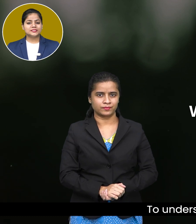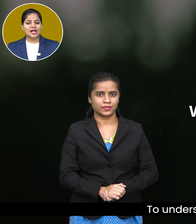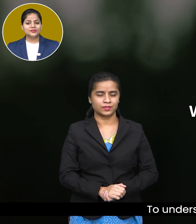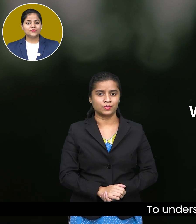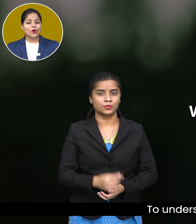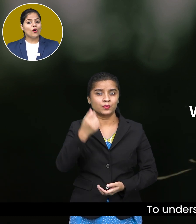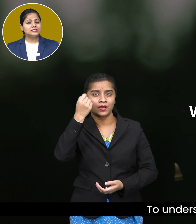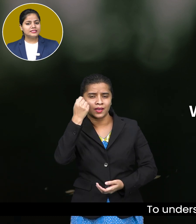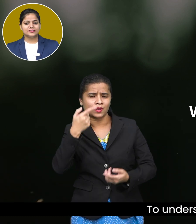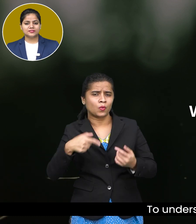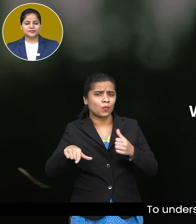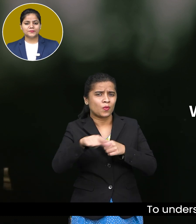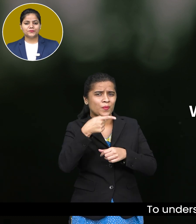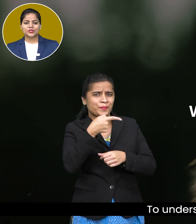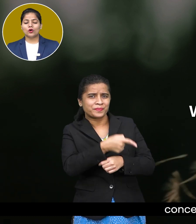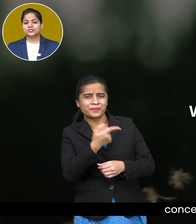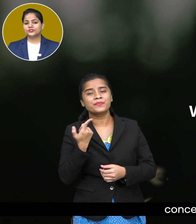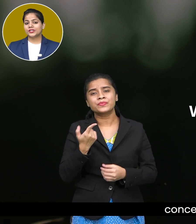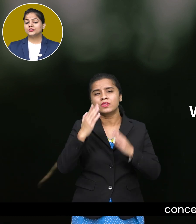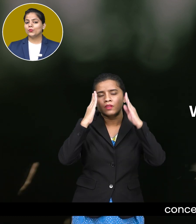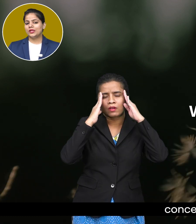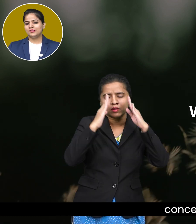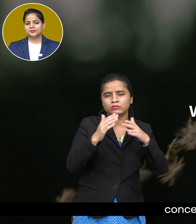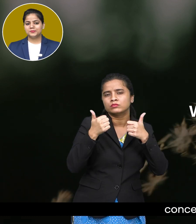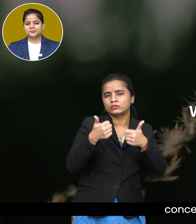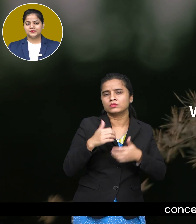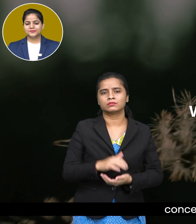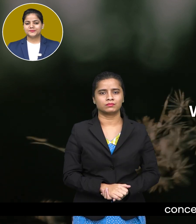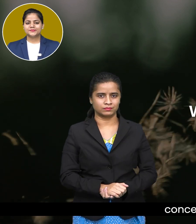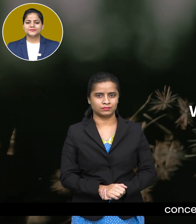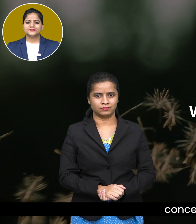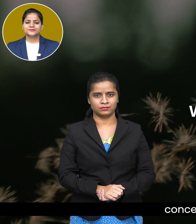To understand all these, concentrate well.